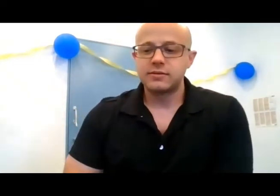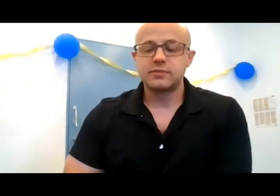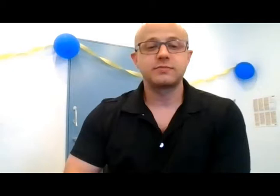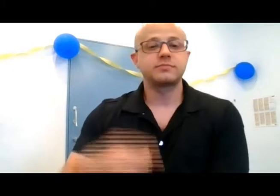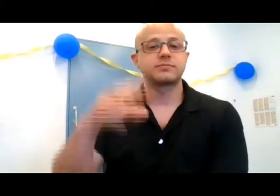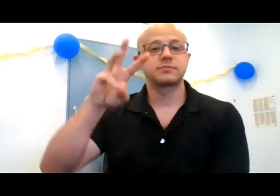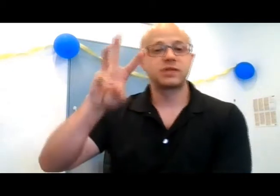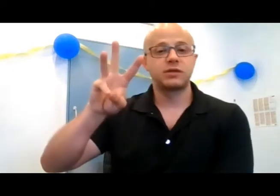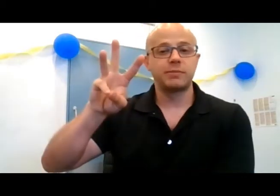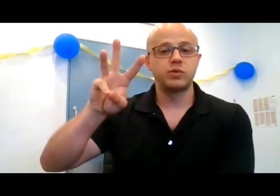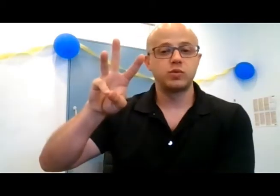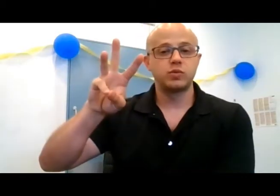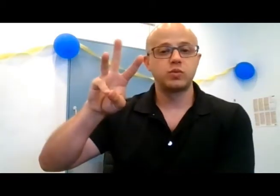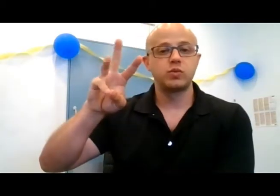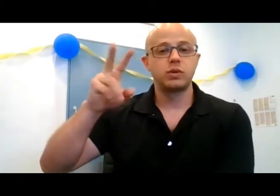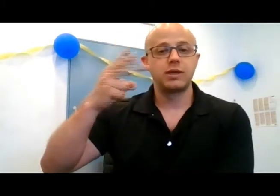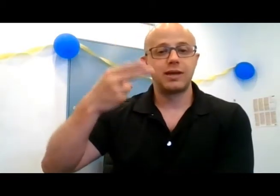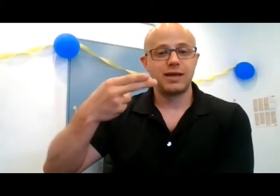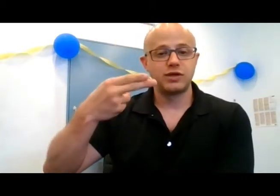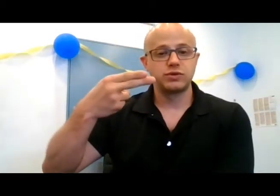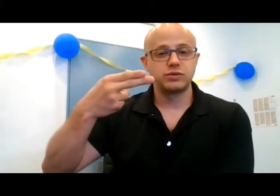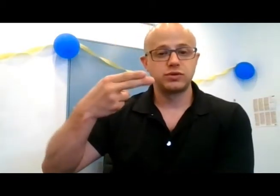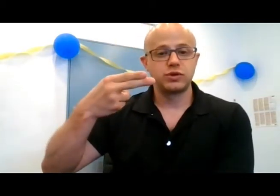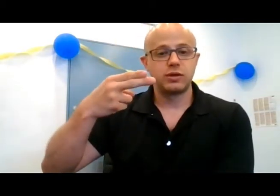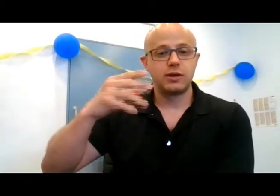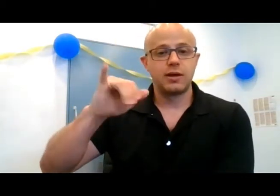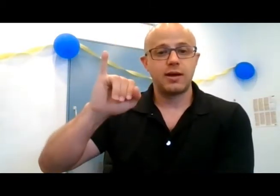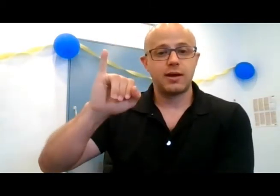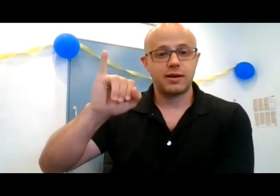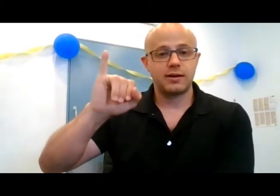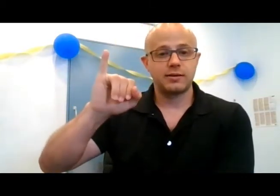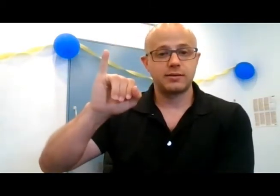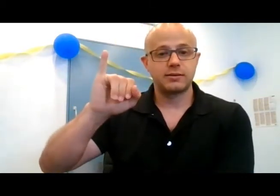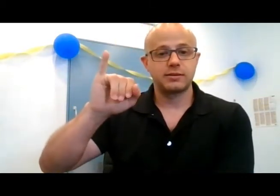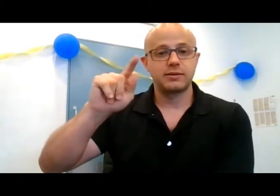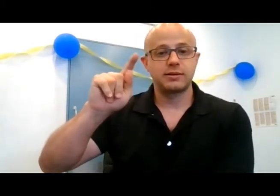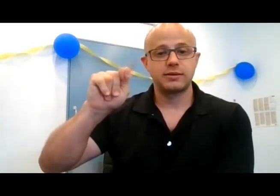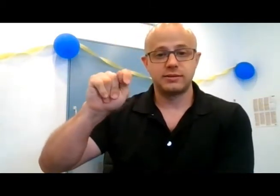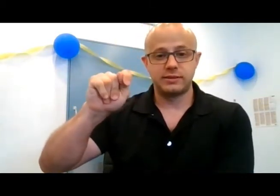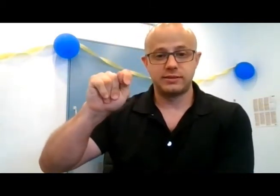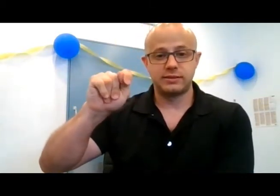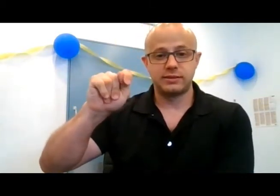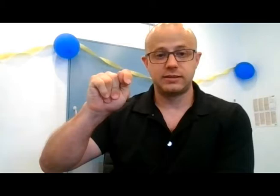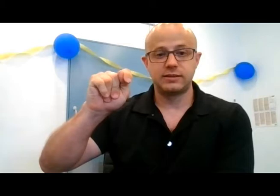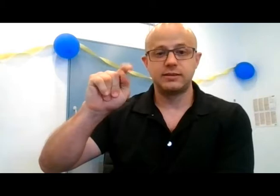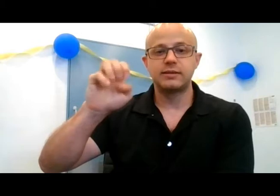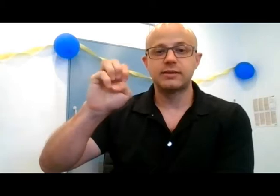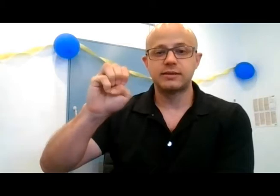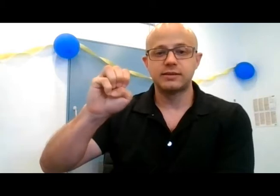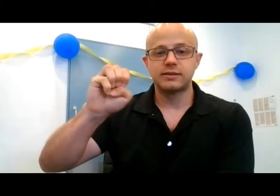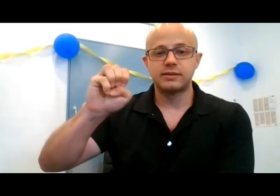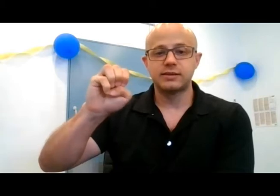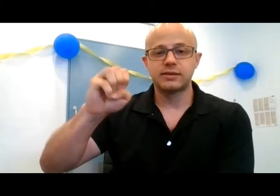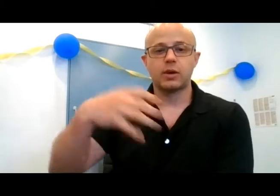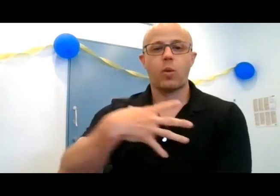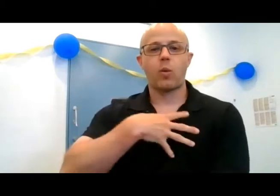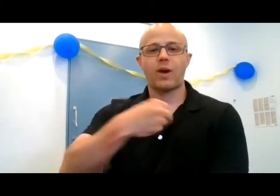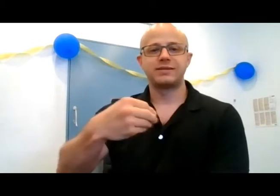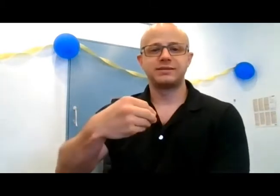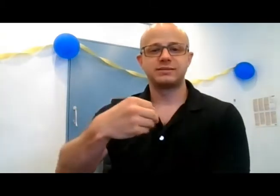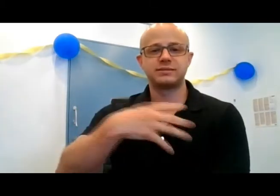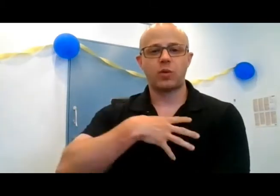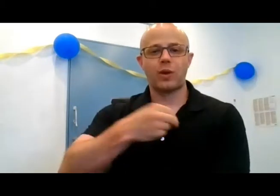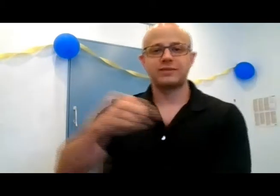black. W-H-I-T-E, I, T,